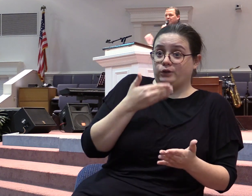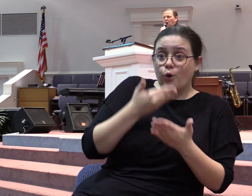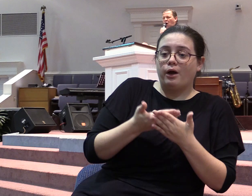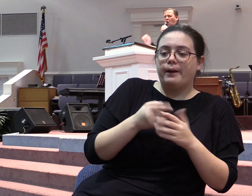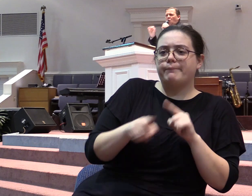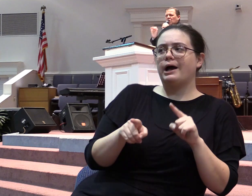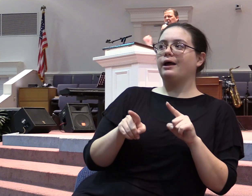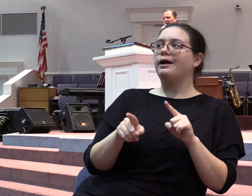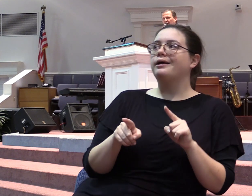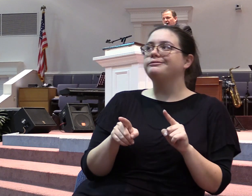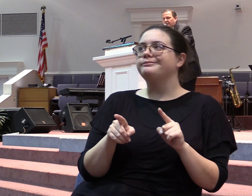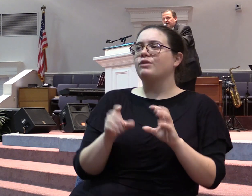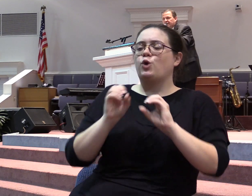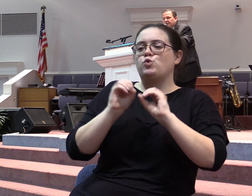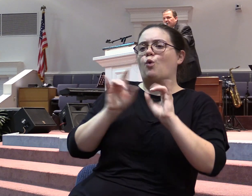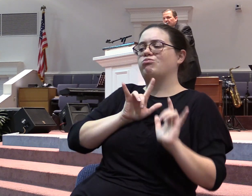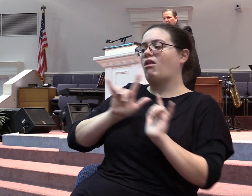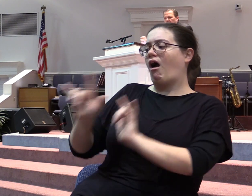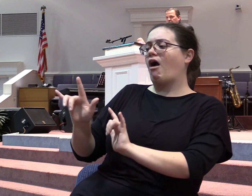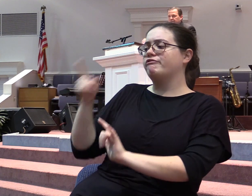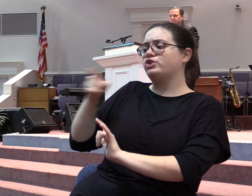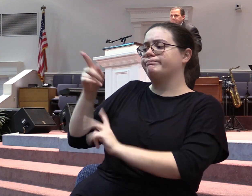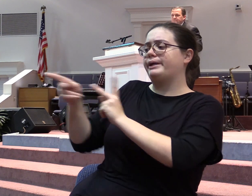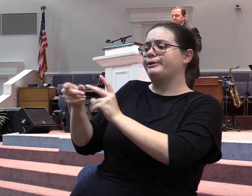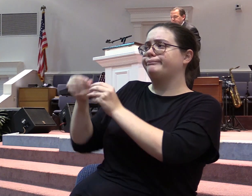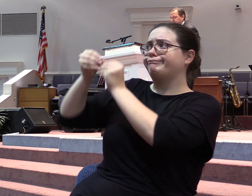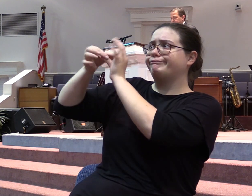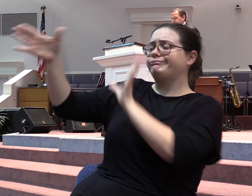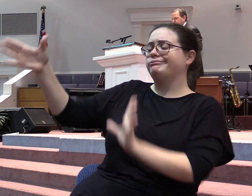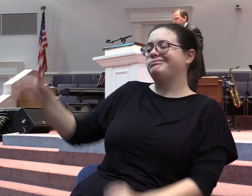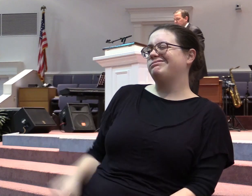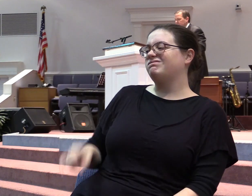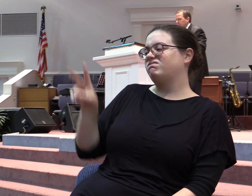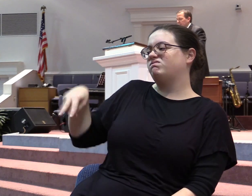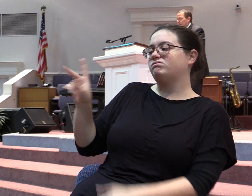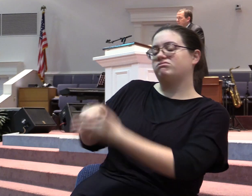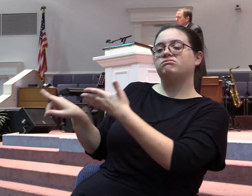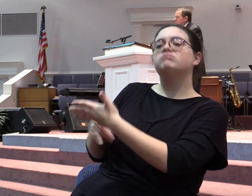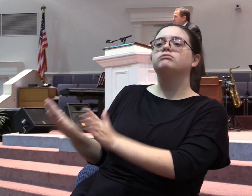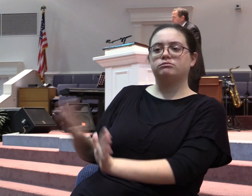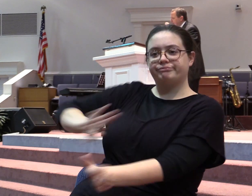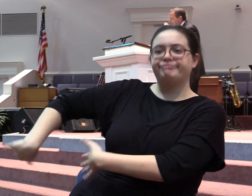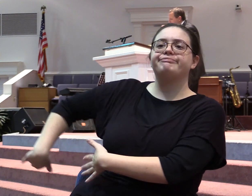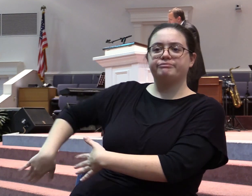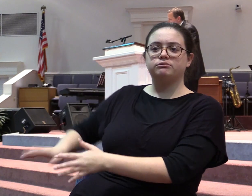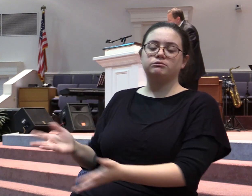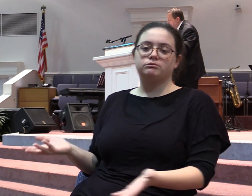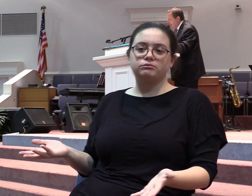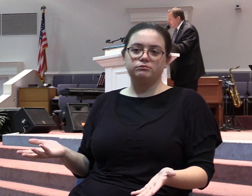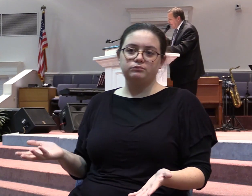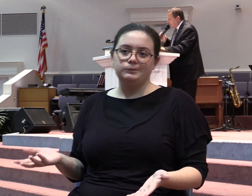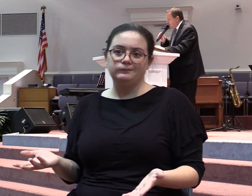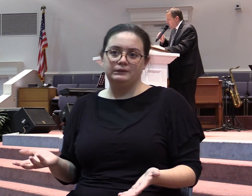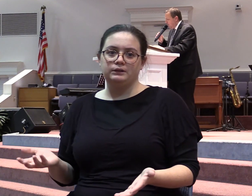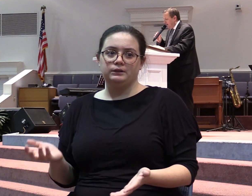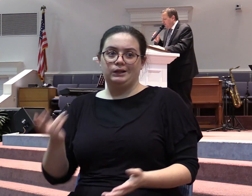had no love for the lost. Amen. That's right. And this might be the exact trap